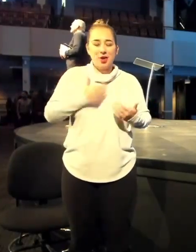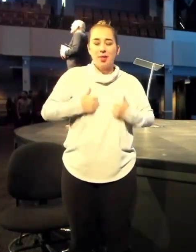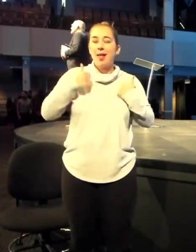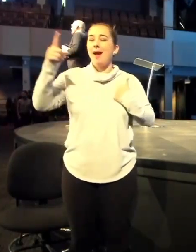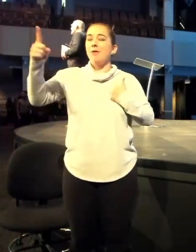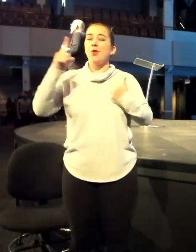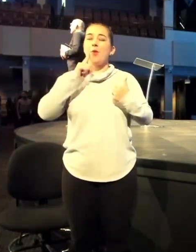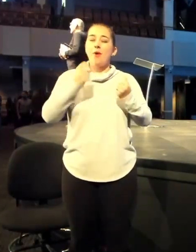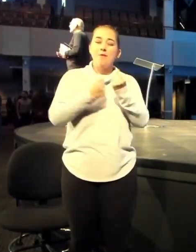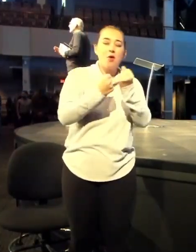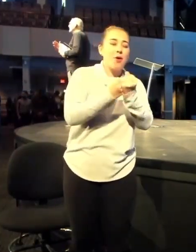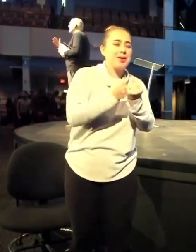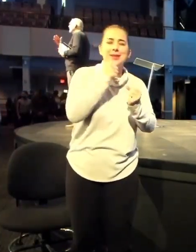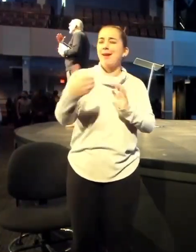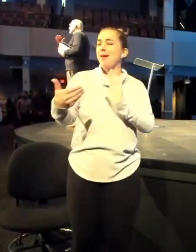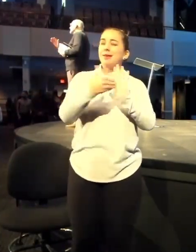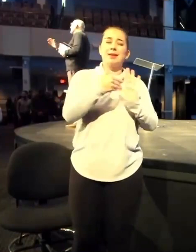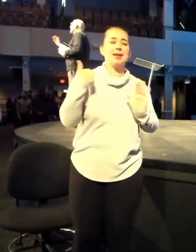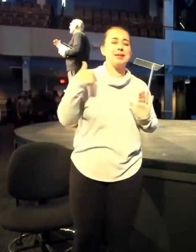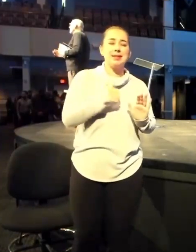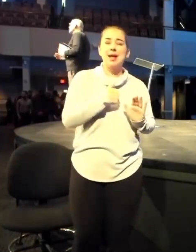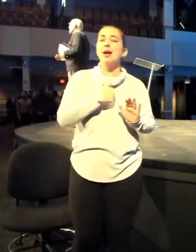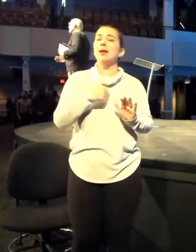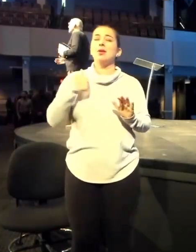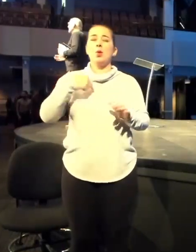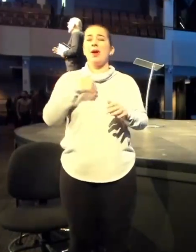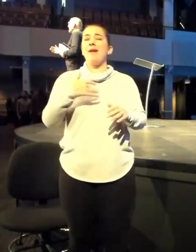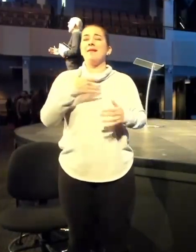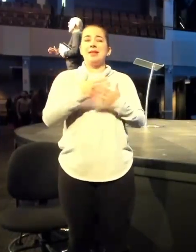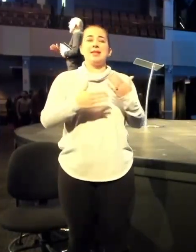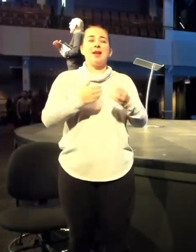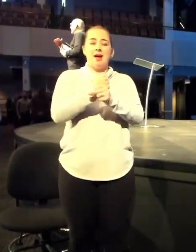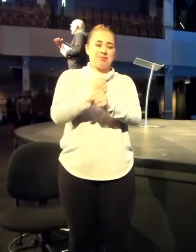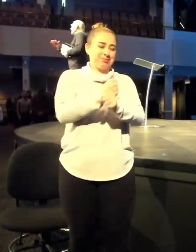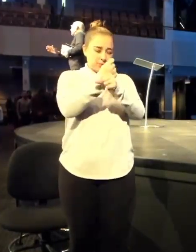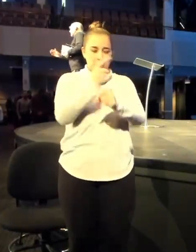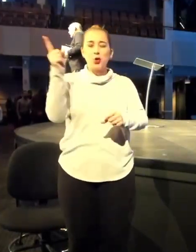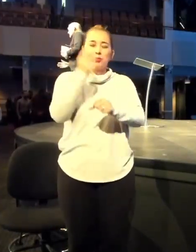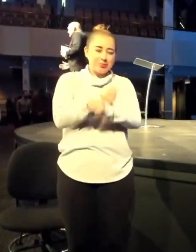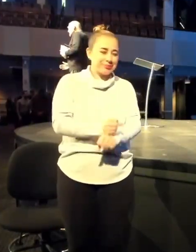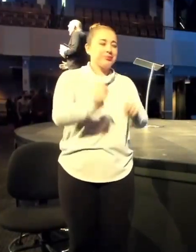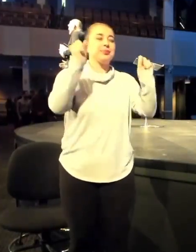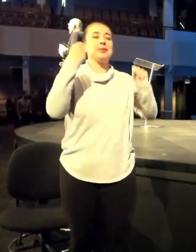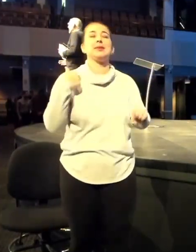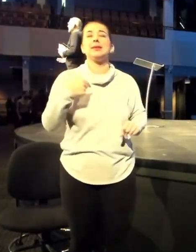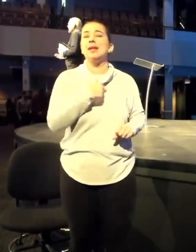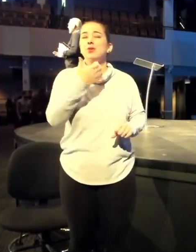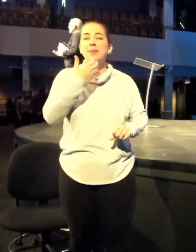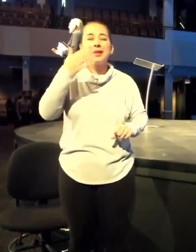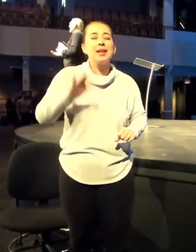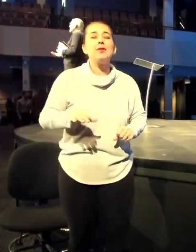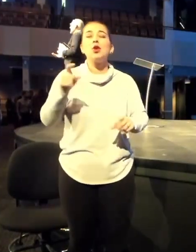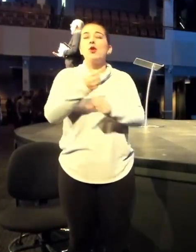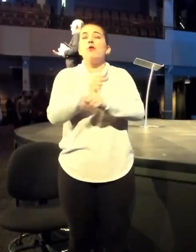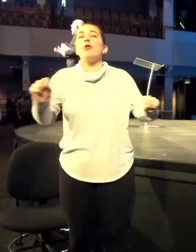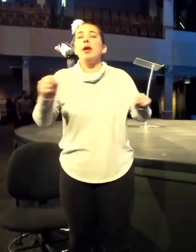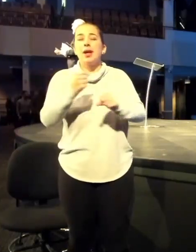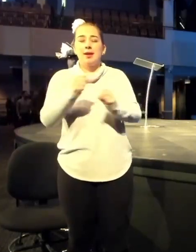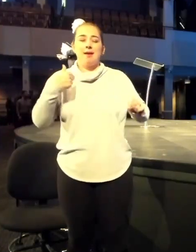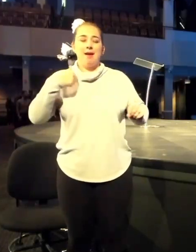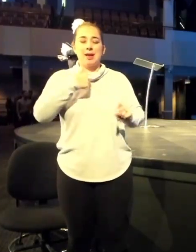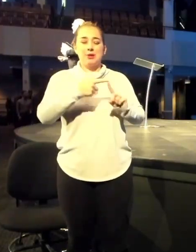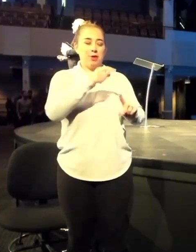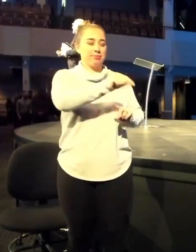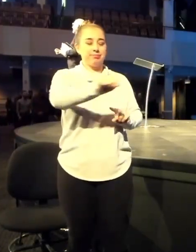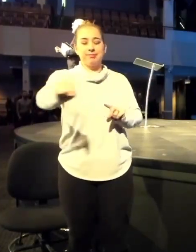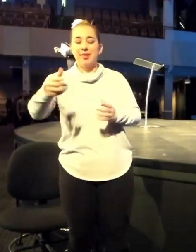not against us, Lord, that you're breaking through strongholds, Lord, you're delivering us from evil forces, you're setting us free from things that have held us